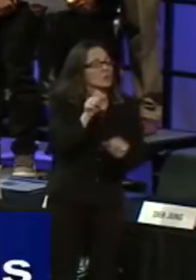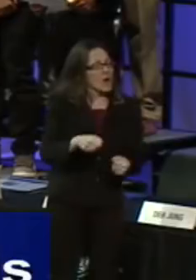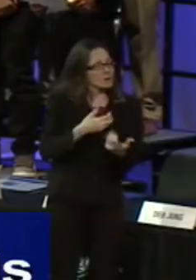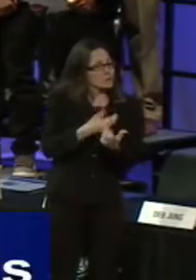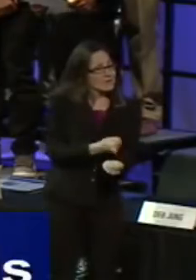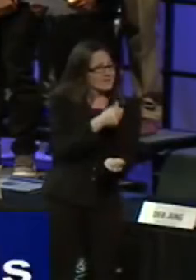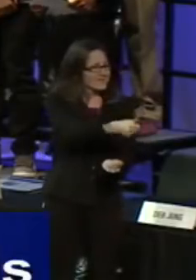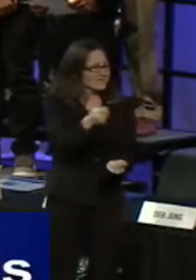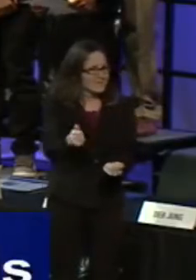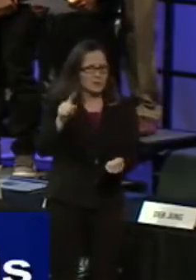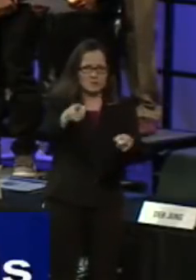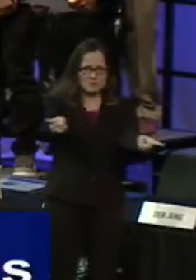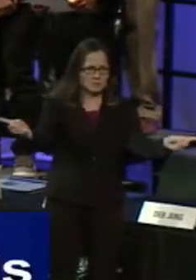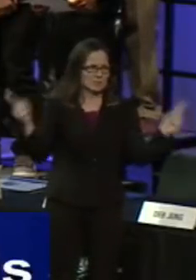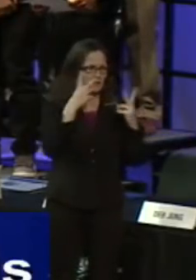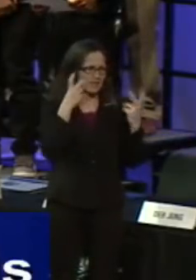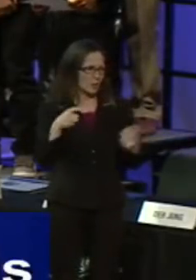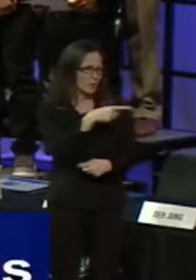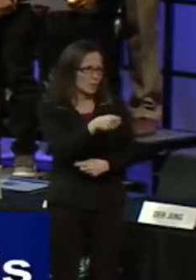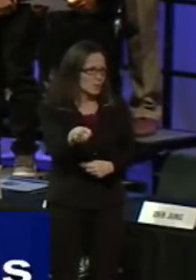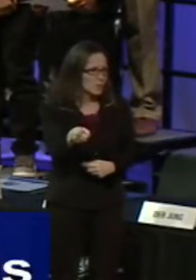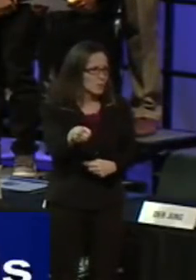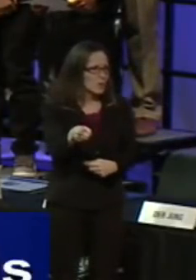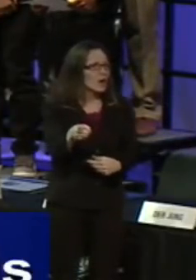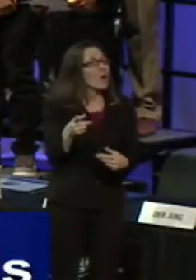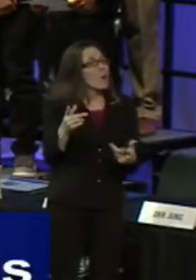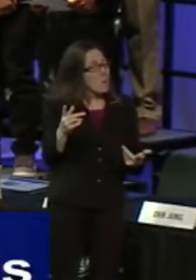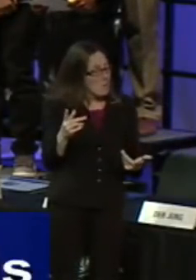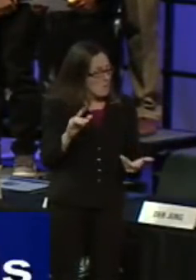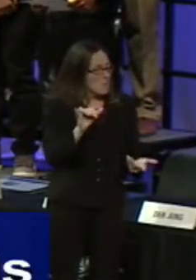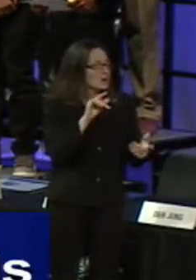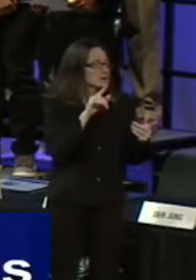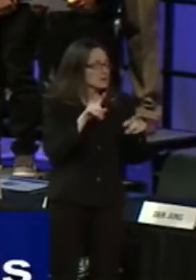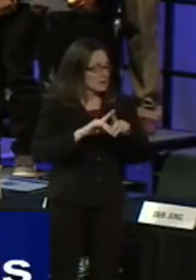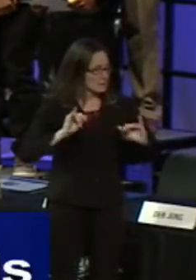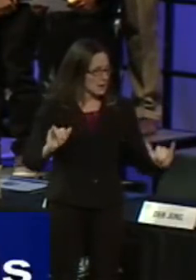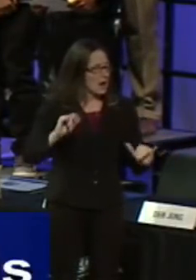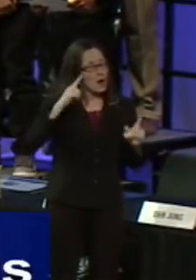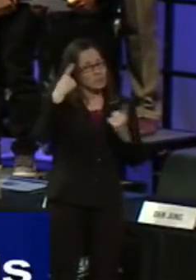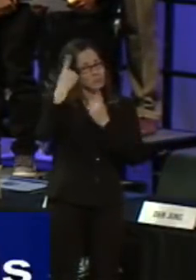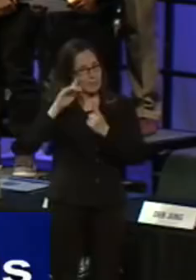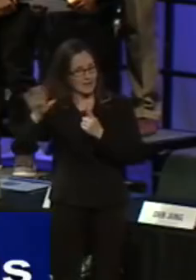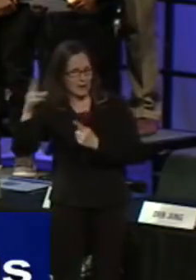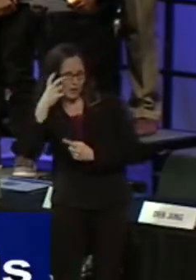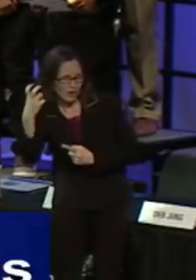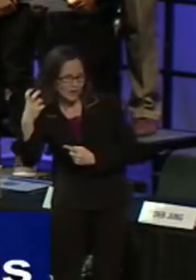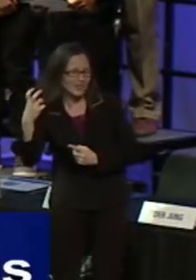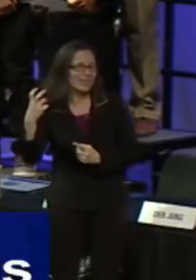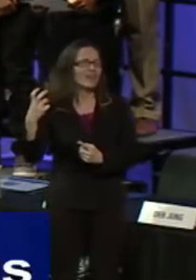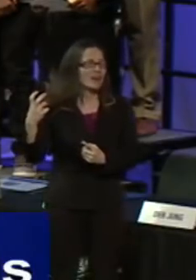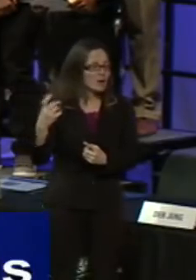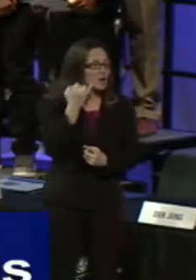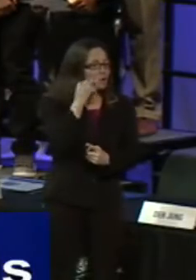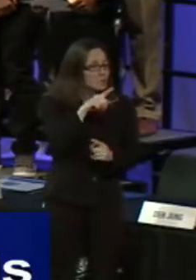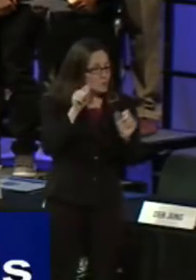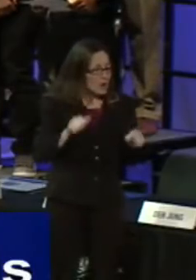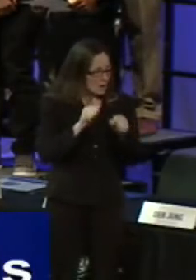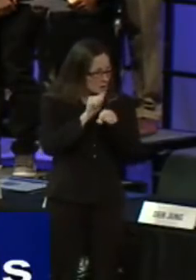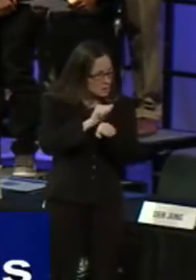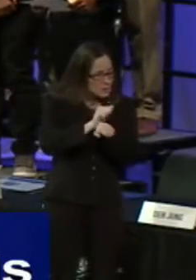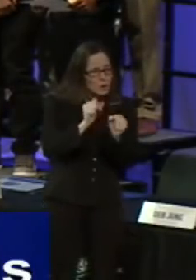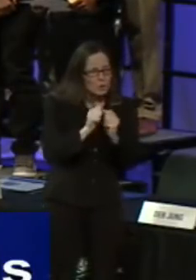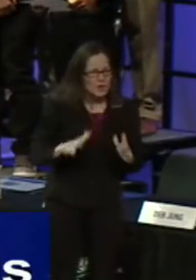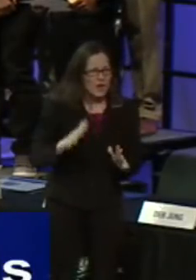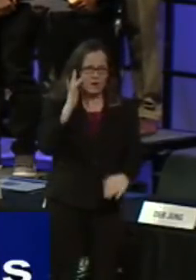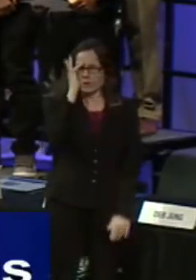men doubt you, but make allowance for their doubting you too. If you can wait and not be tired by waiting, or be lied